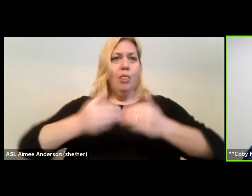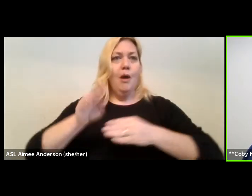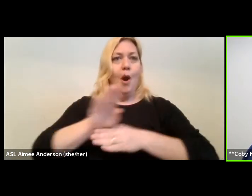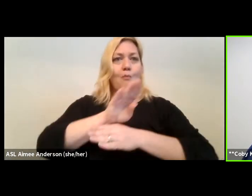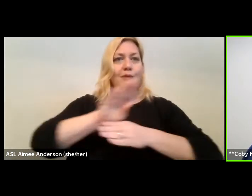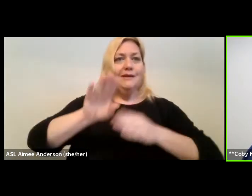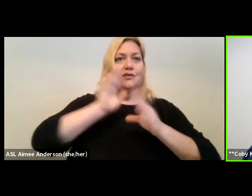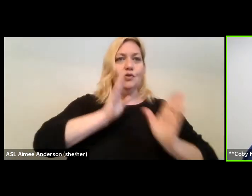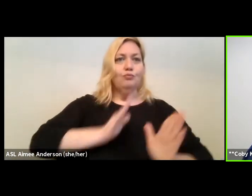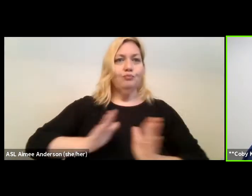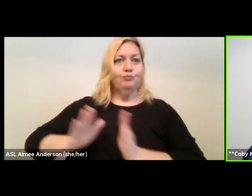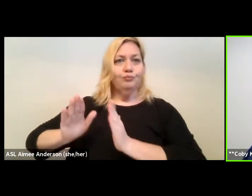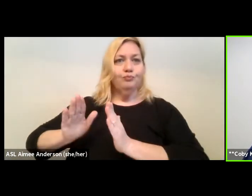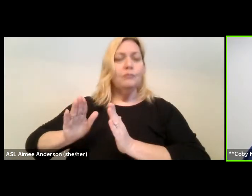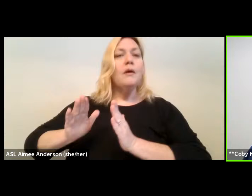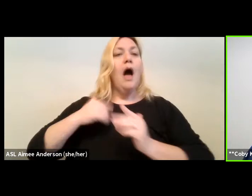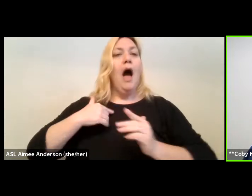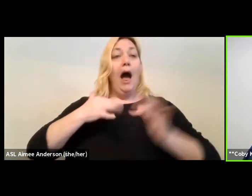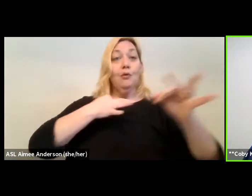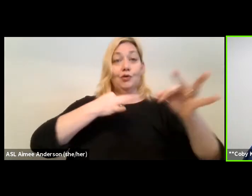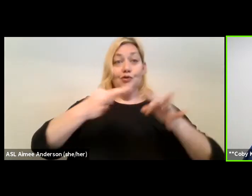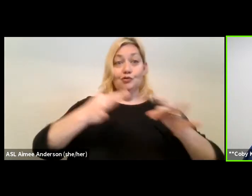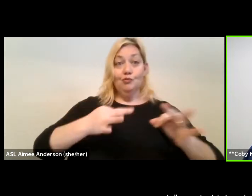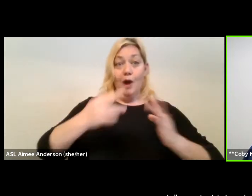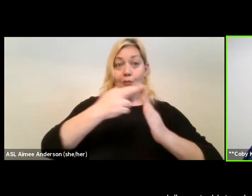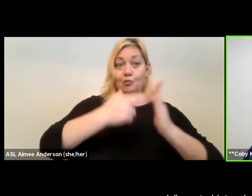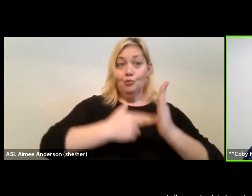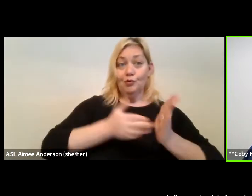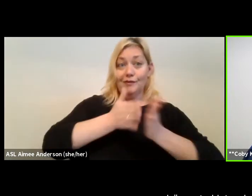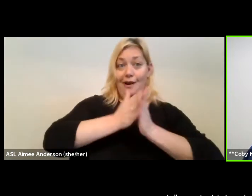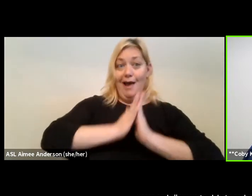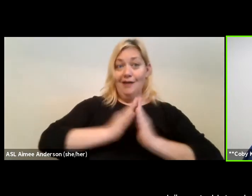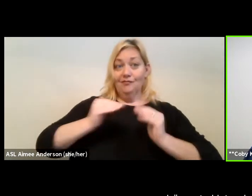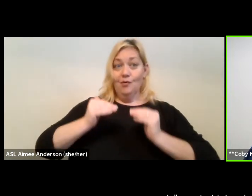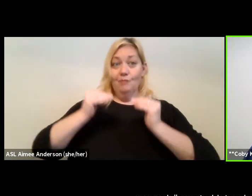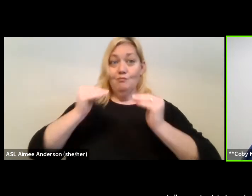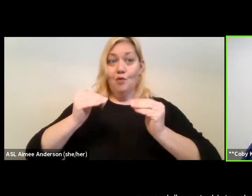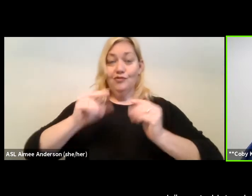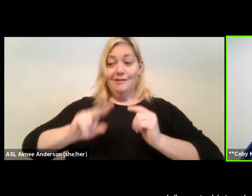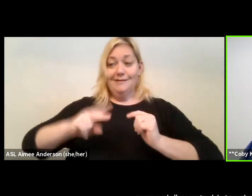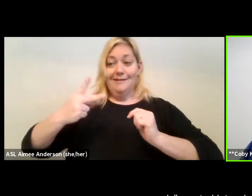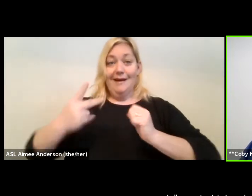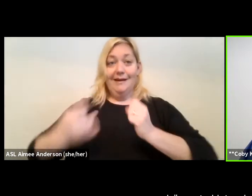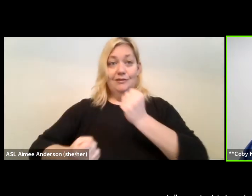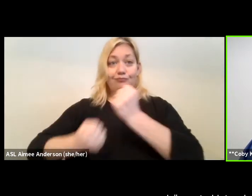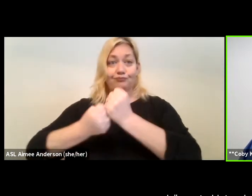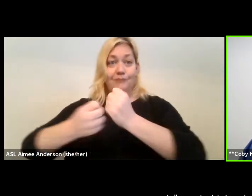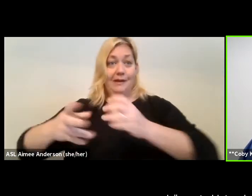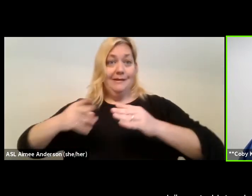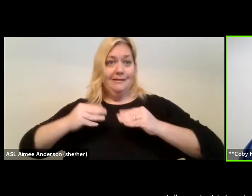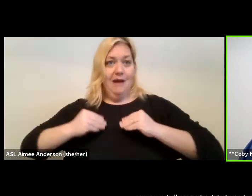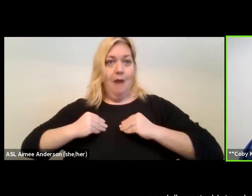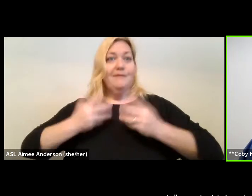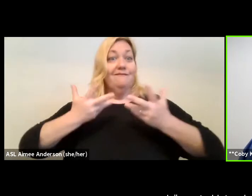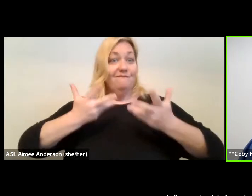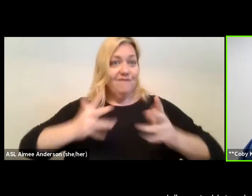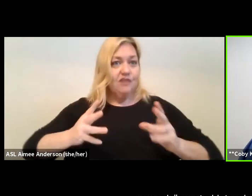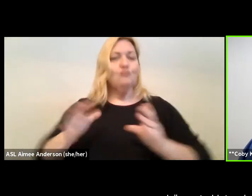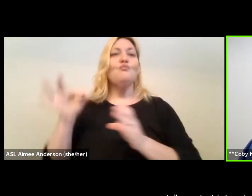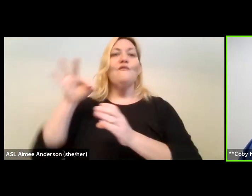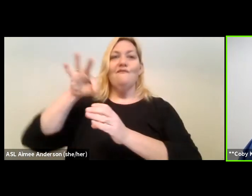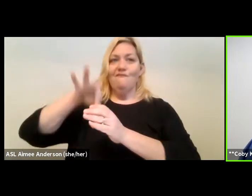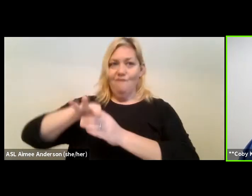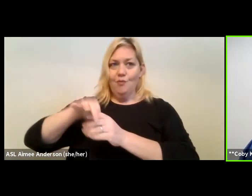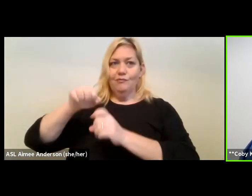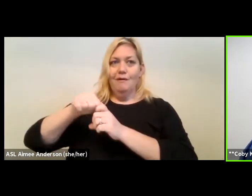fashion. I will describe the rules and then ask for a motion and second to adopt. We will then vote on the motion as I